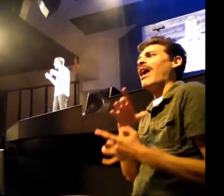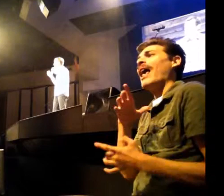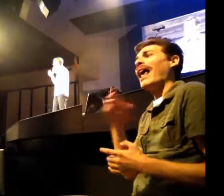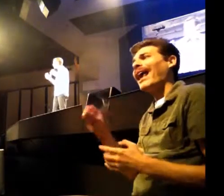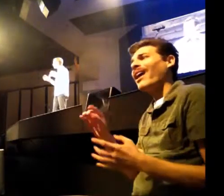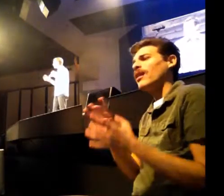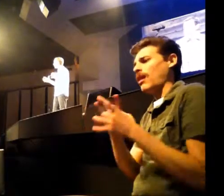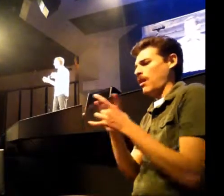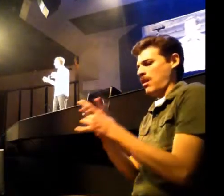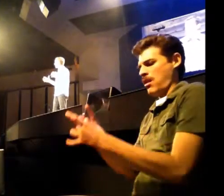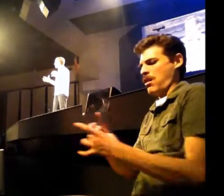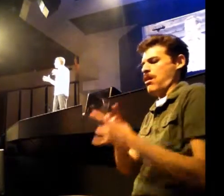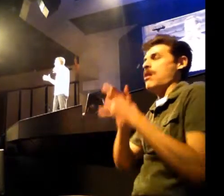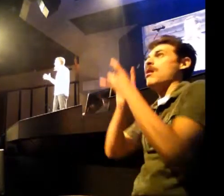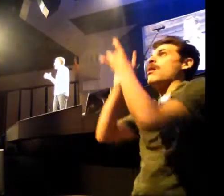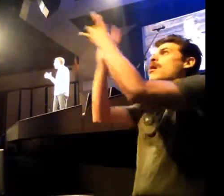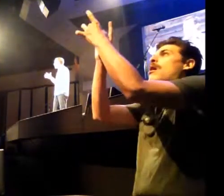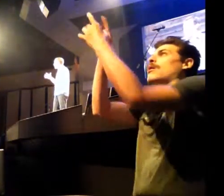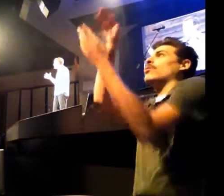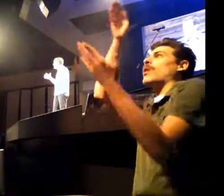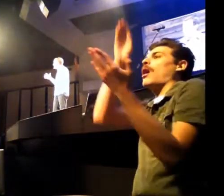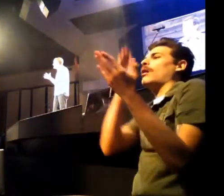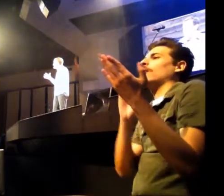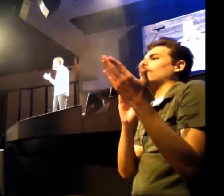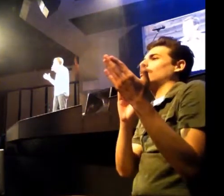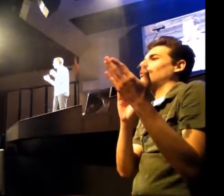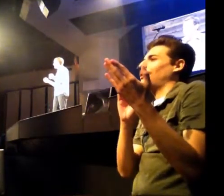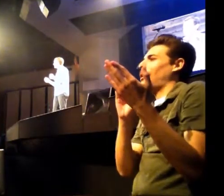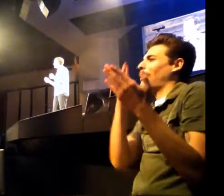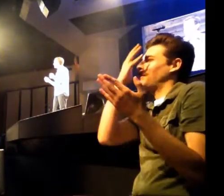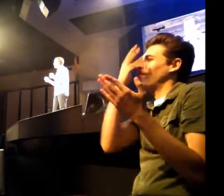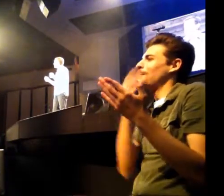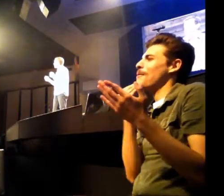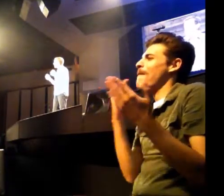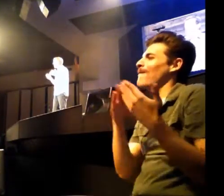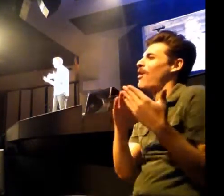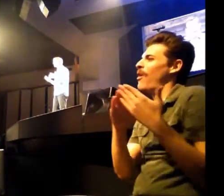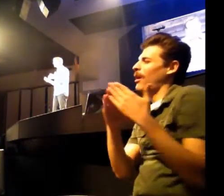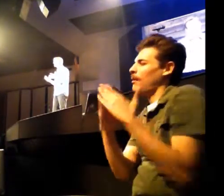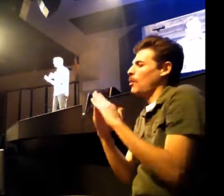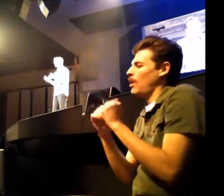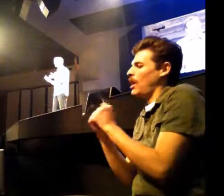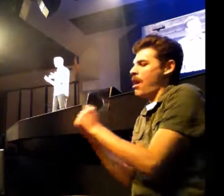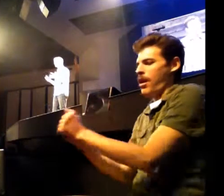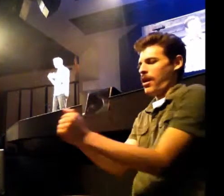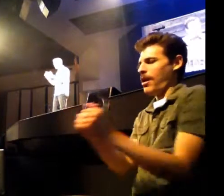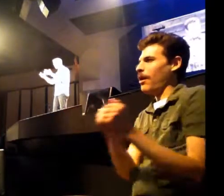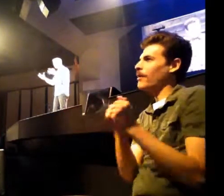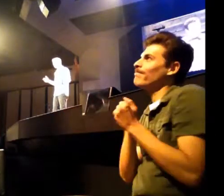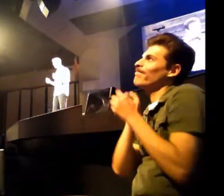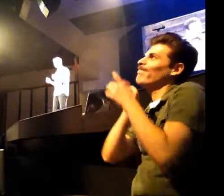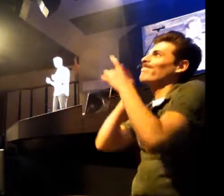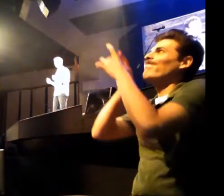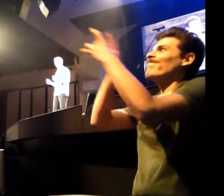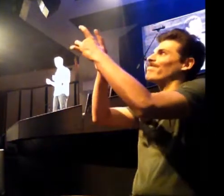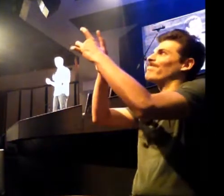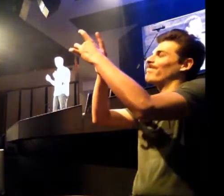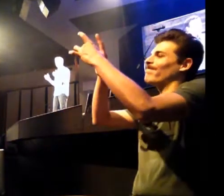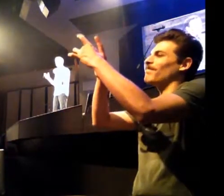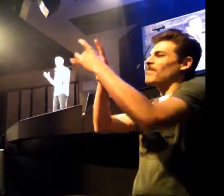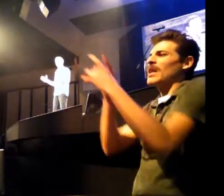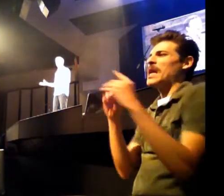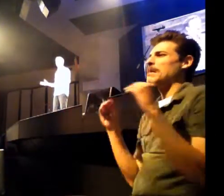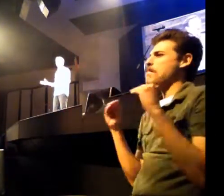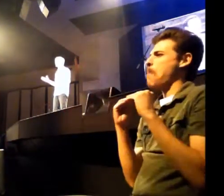that is such a beautiful thing when a community comes together as united, but they're also united in something more than just themselves,